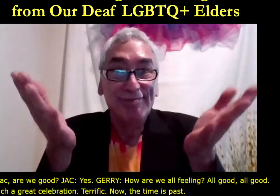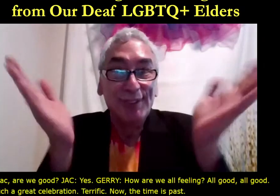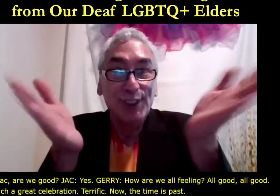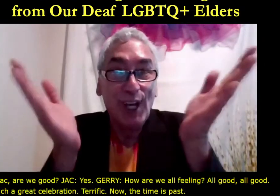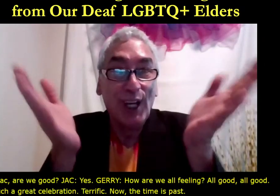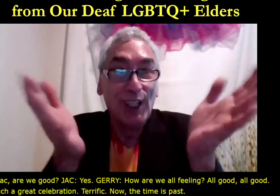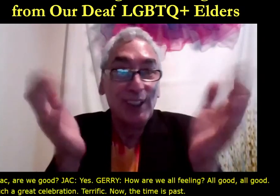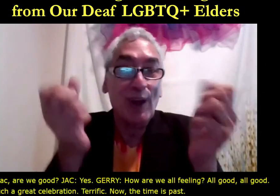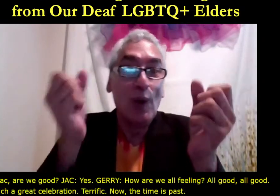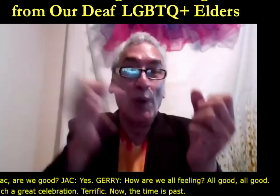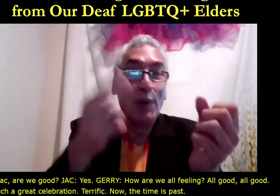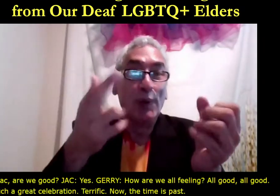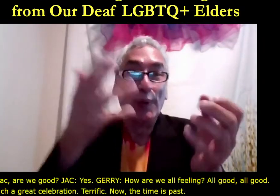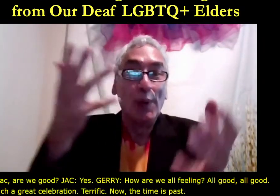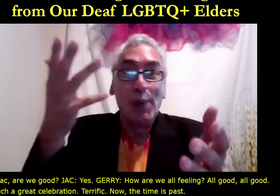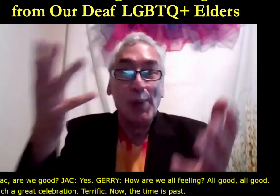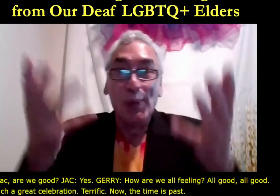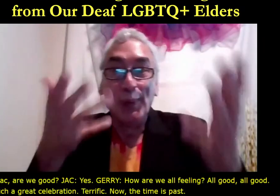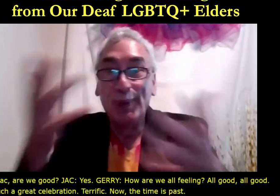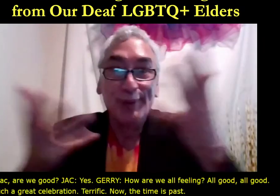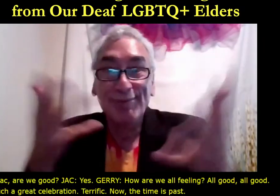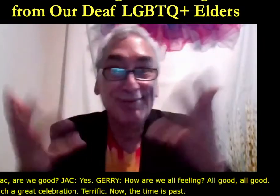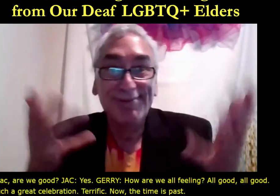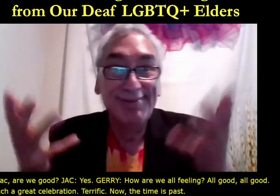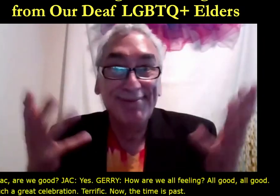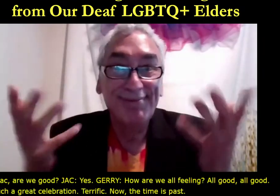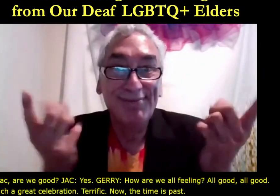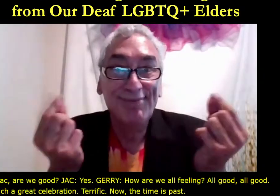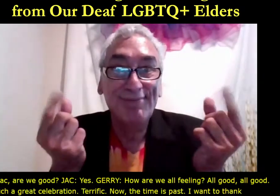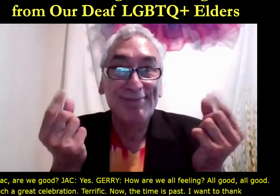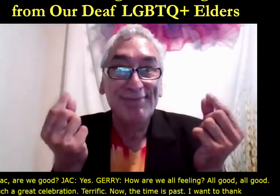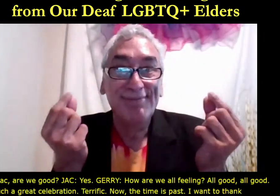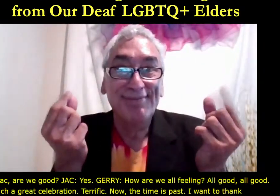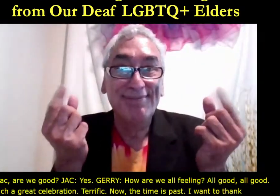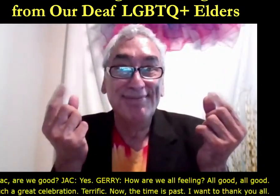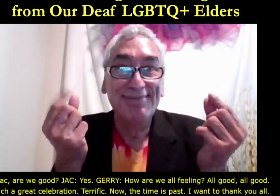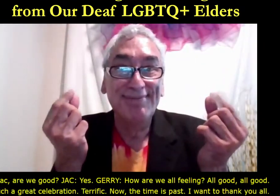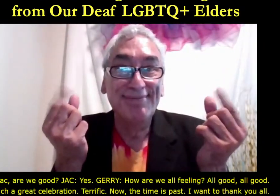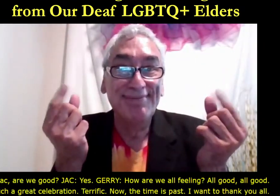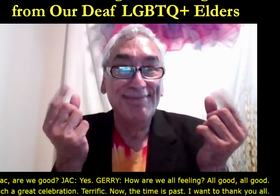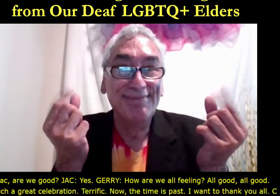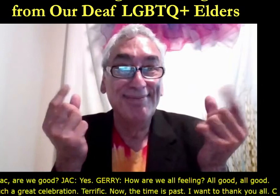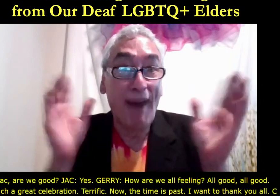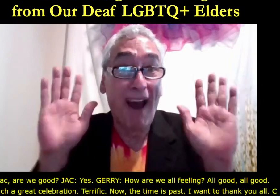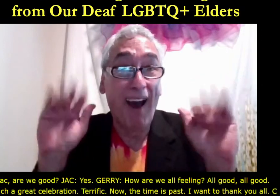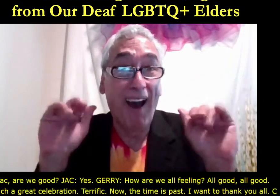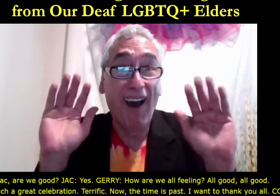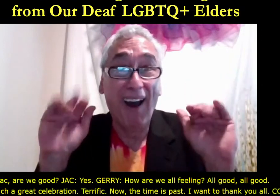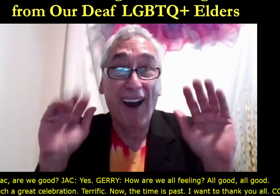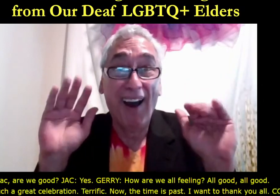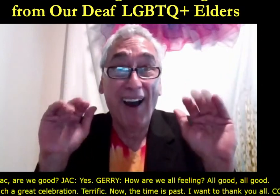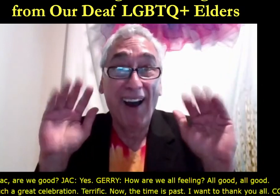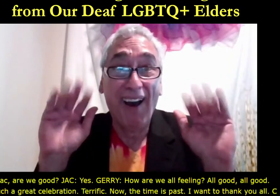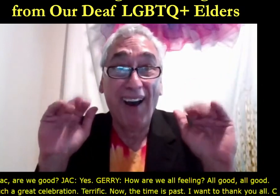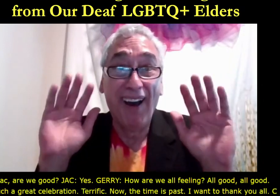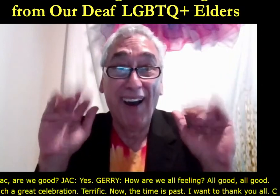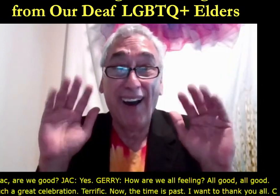Wow, that went by really fast. Yes. Yes. And guess what to do now? guess we'll just say